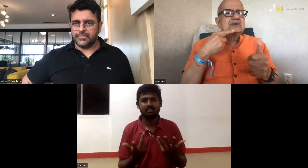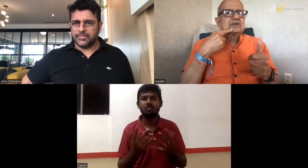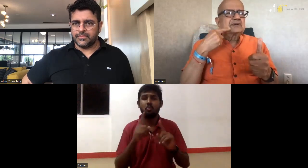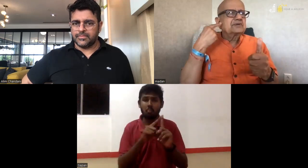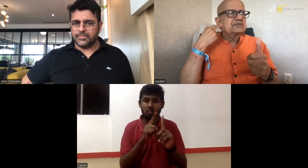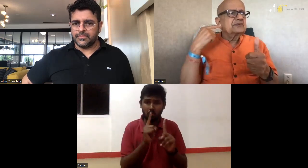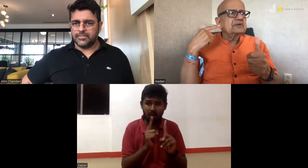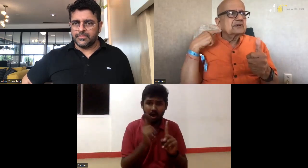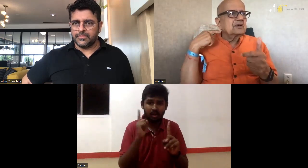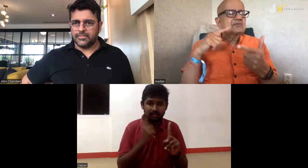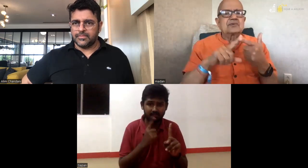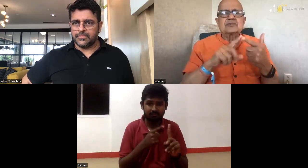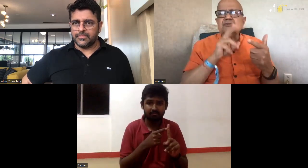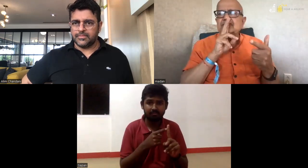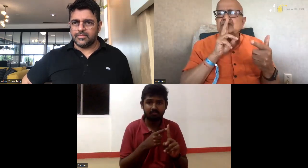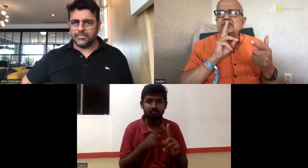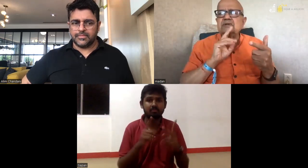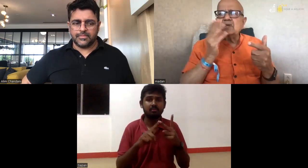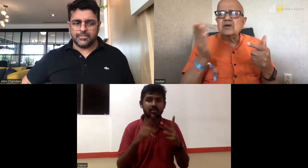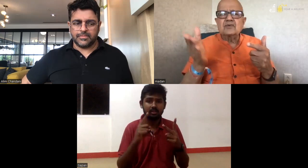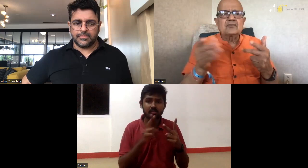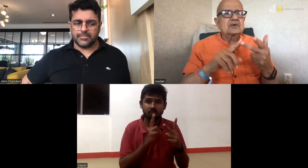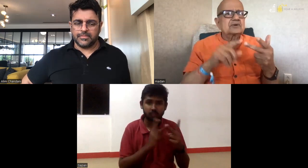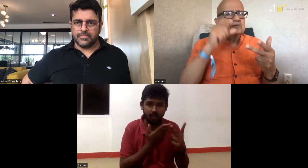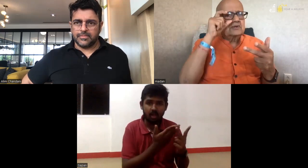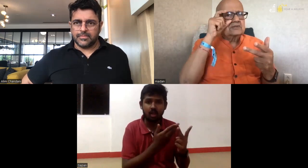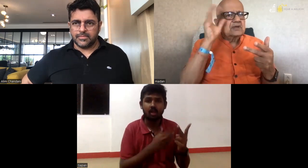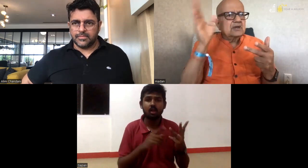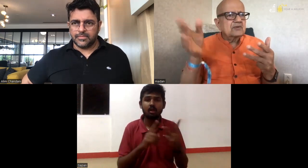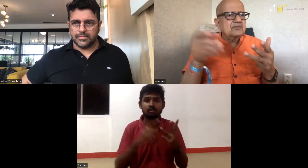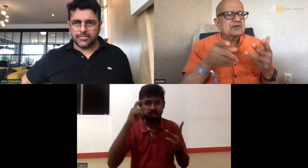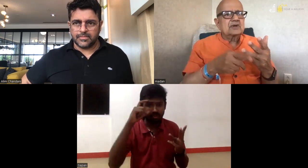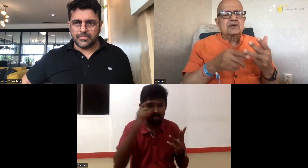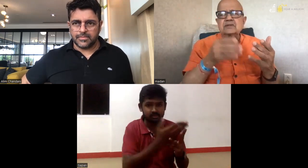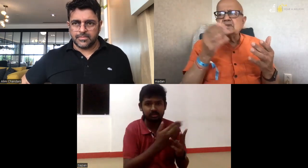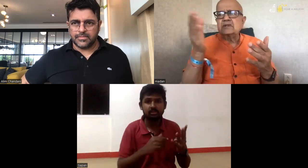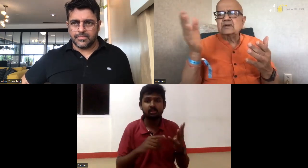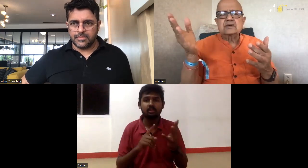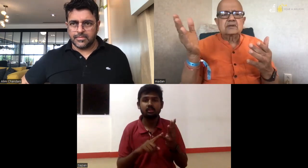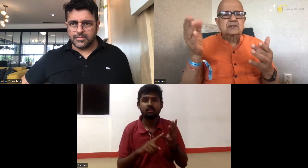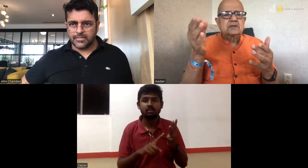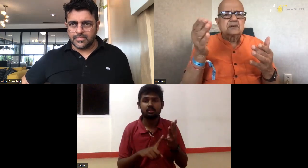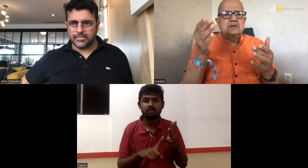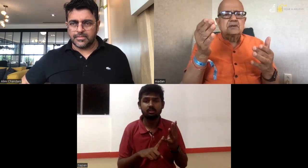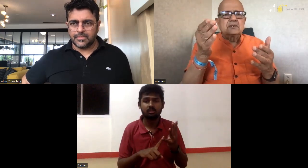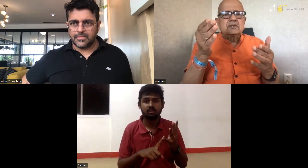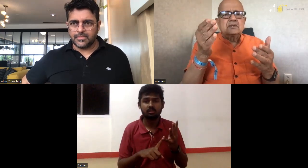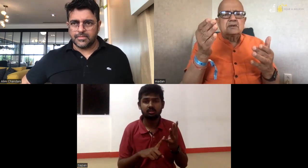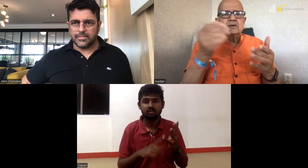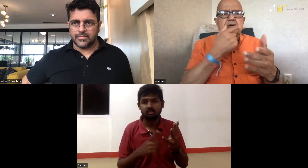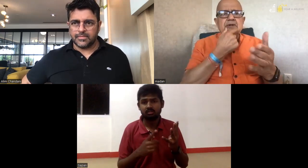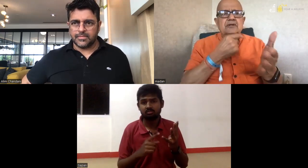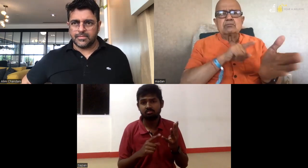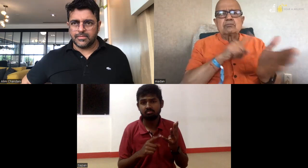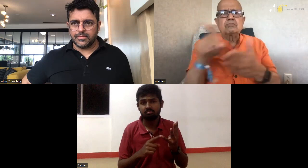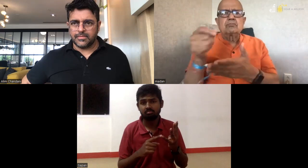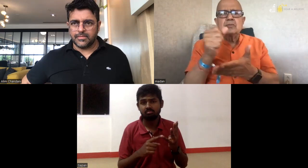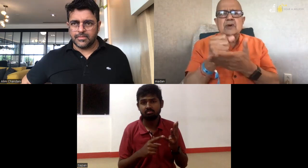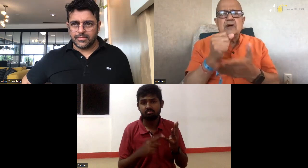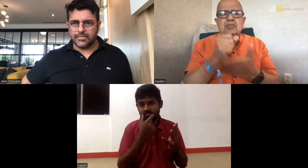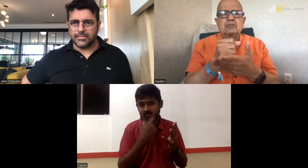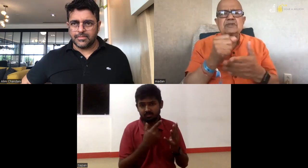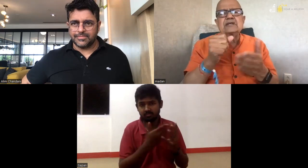might, we try to negotiate with them, whether they might get agree, we might try to indulge with them. So with